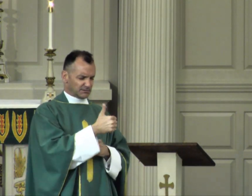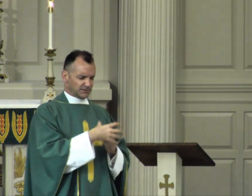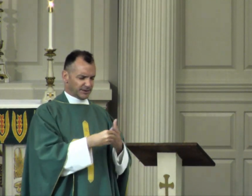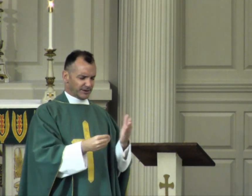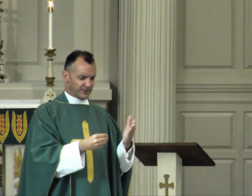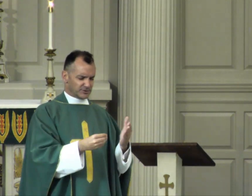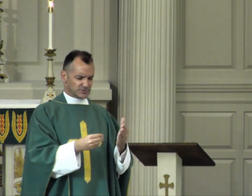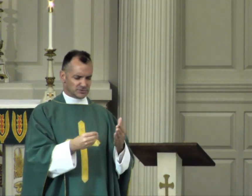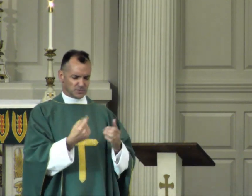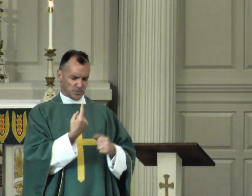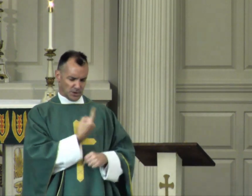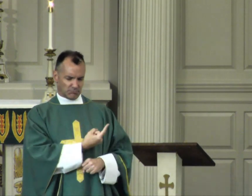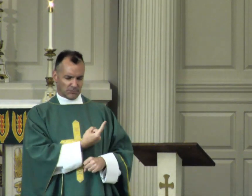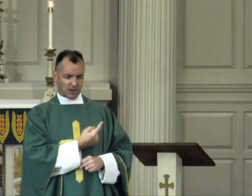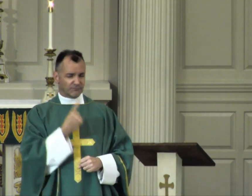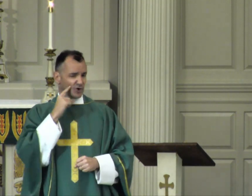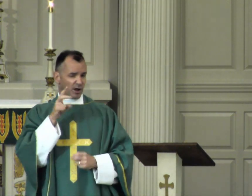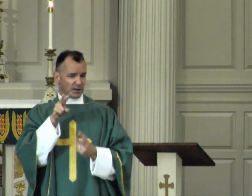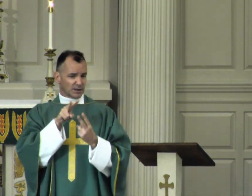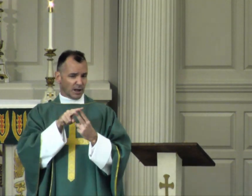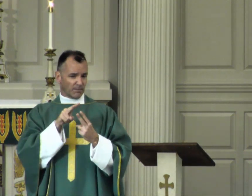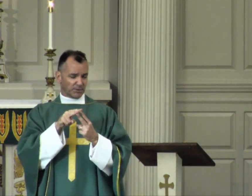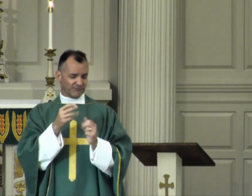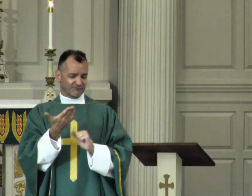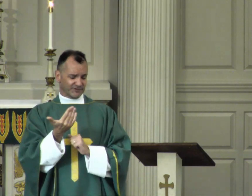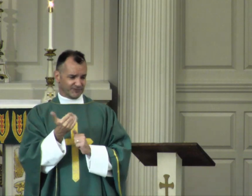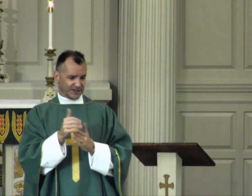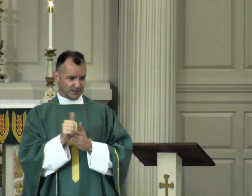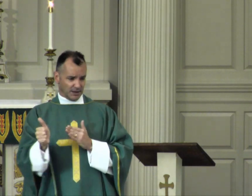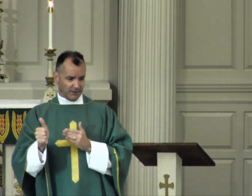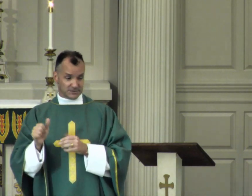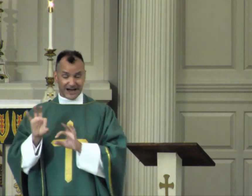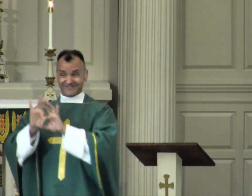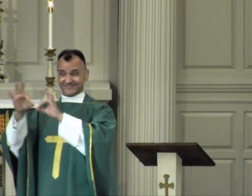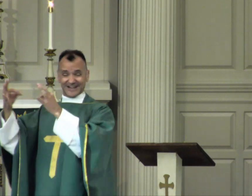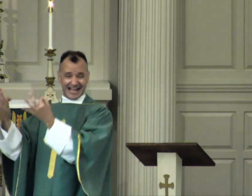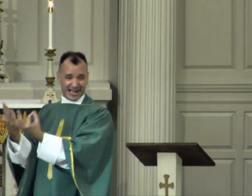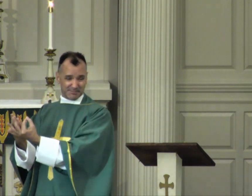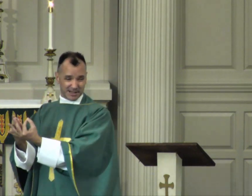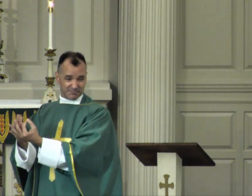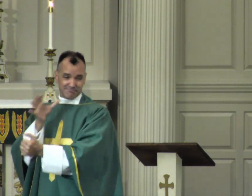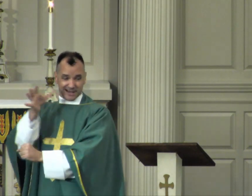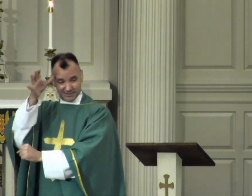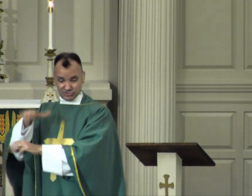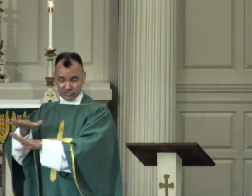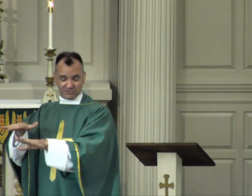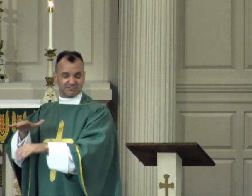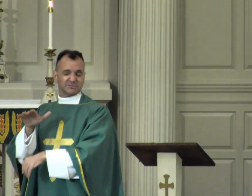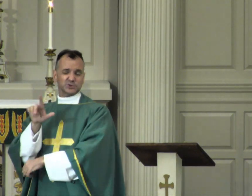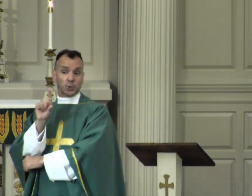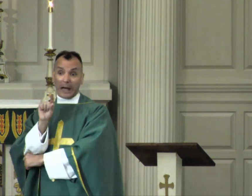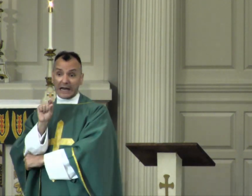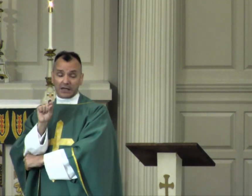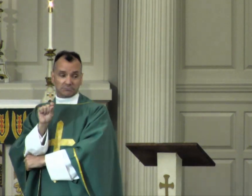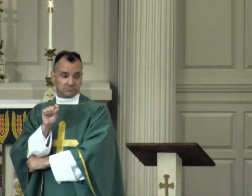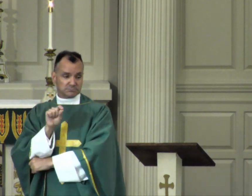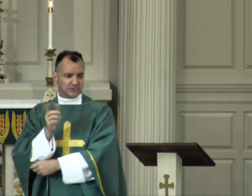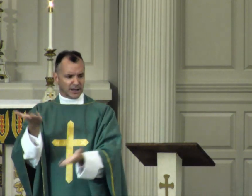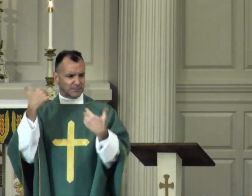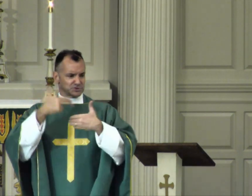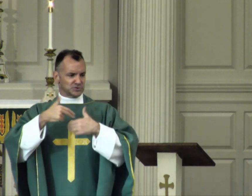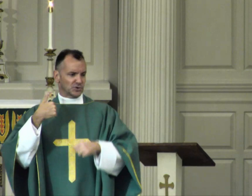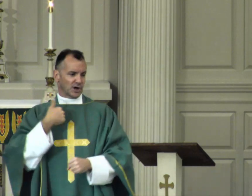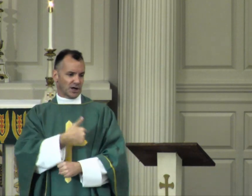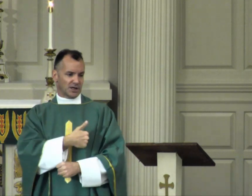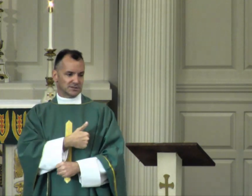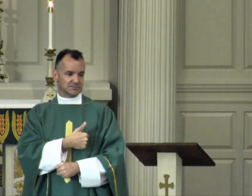I think it's $10 in person, $10 for each person, a couple is $15. Families, mom, dad, and children are $20